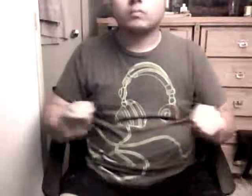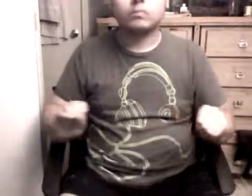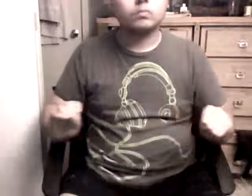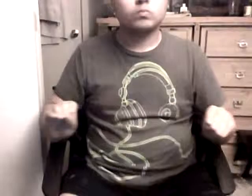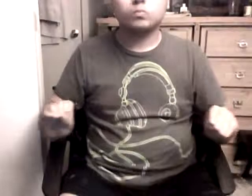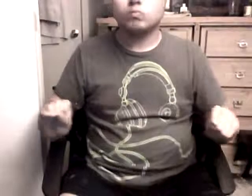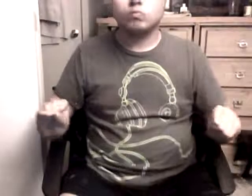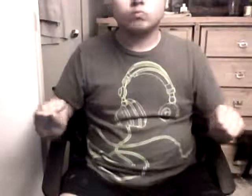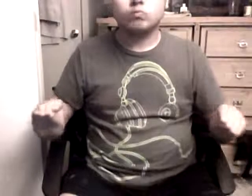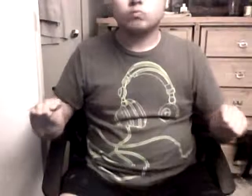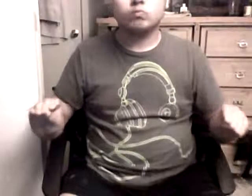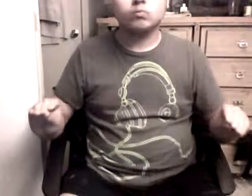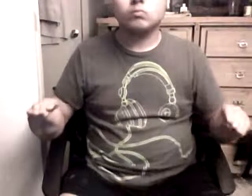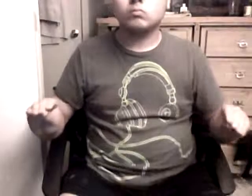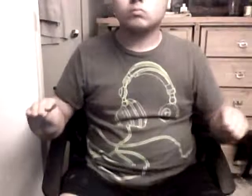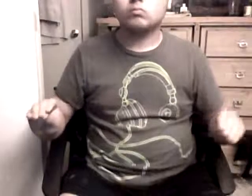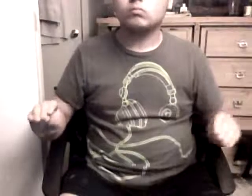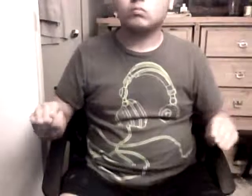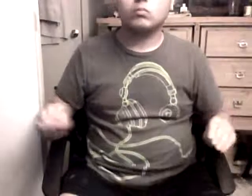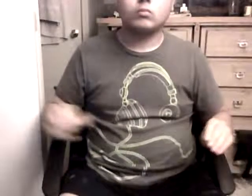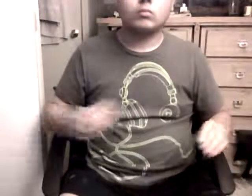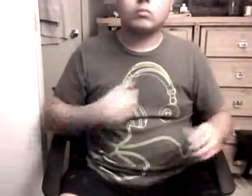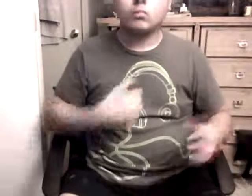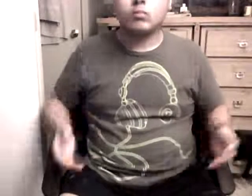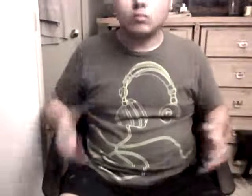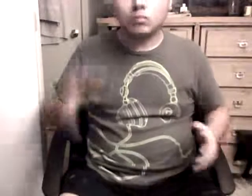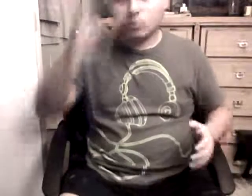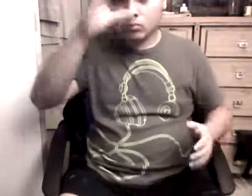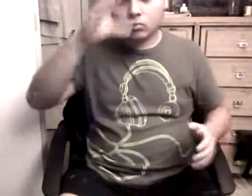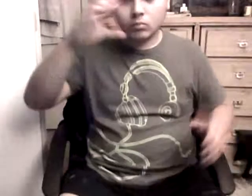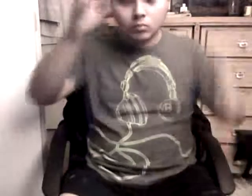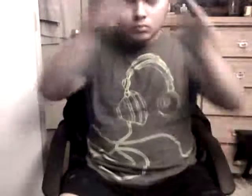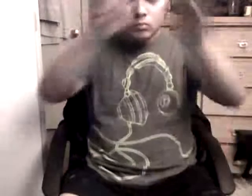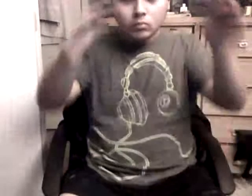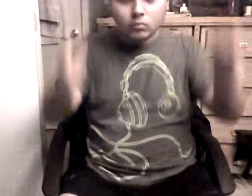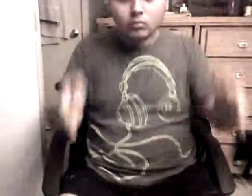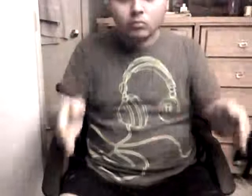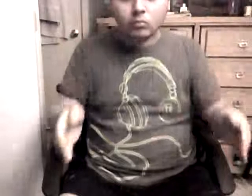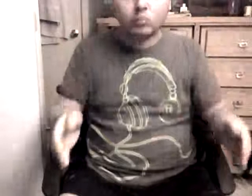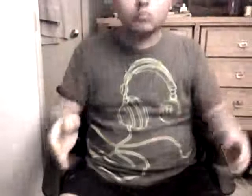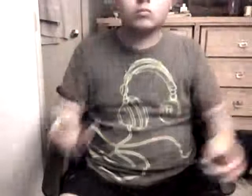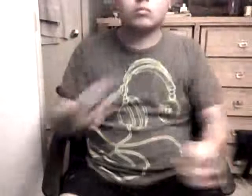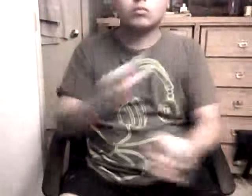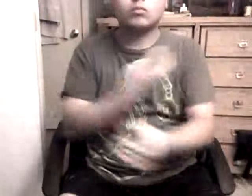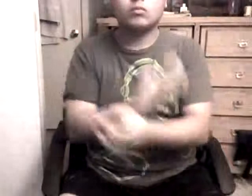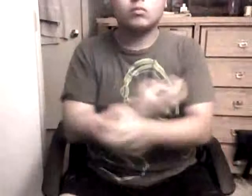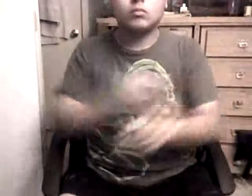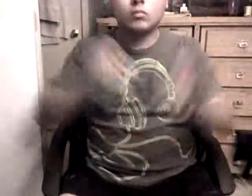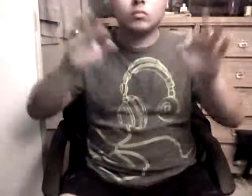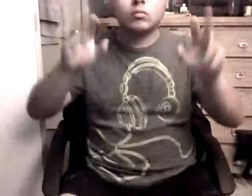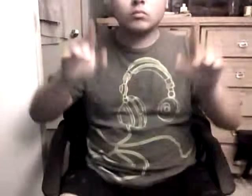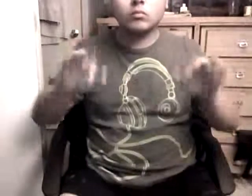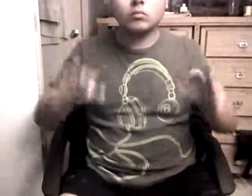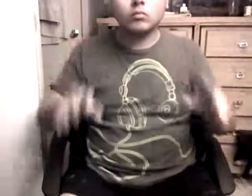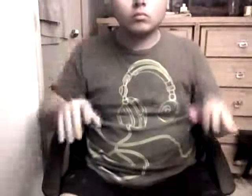trace I want to take shelter in the poison rain